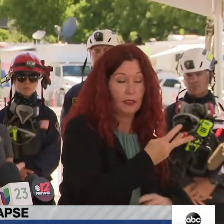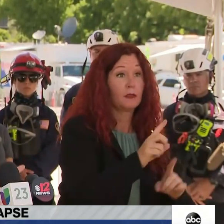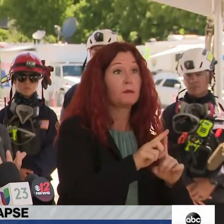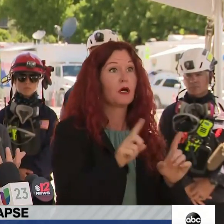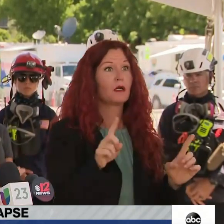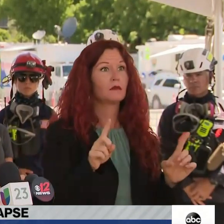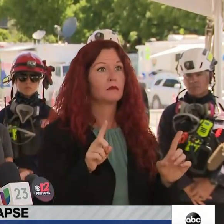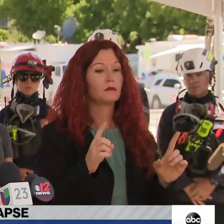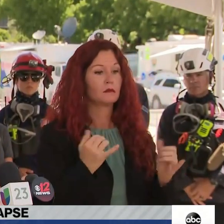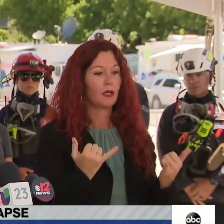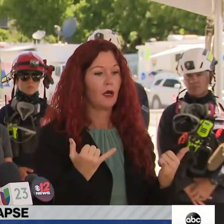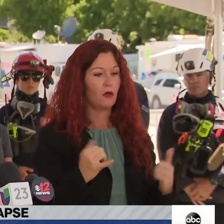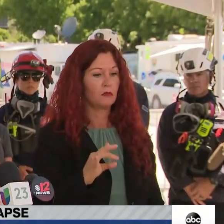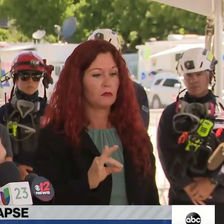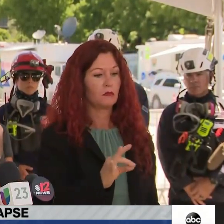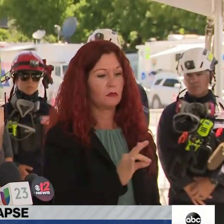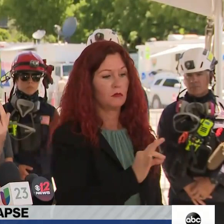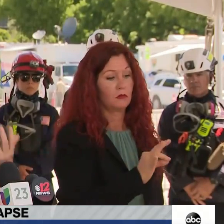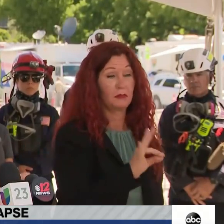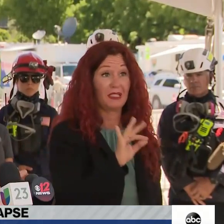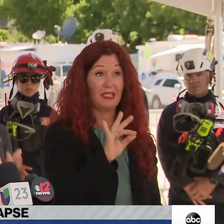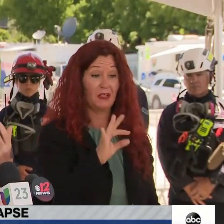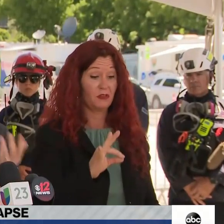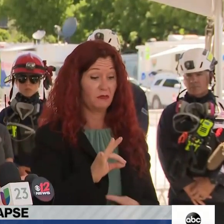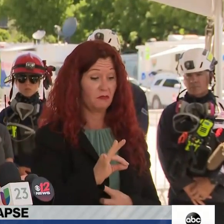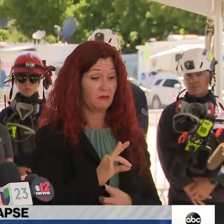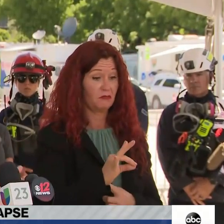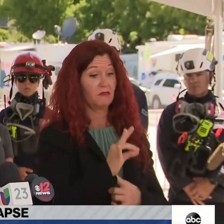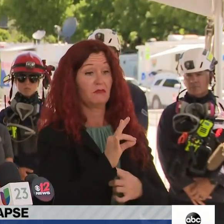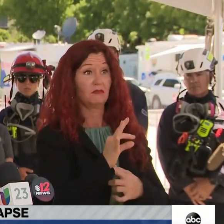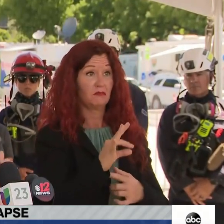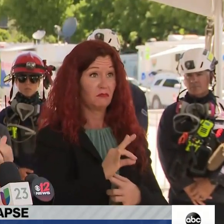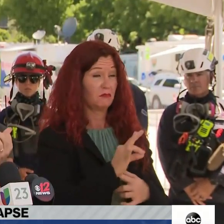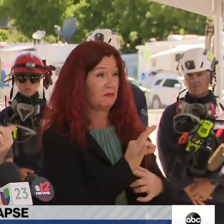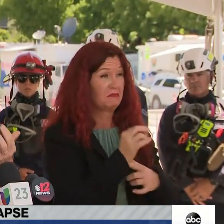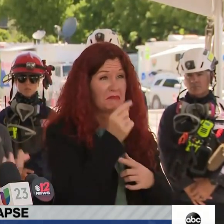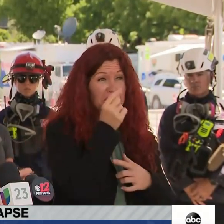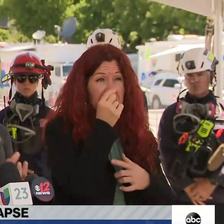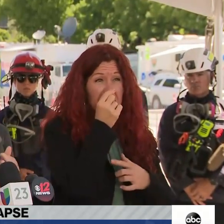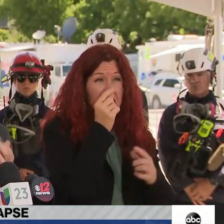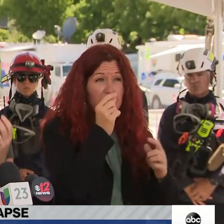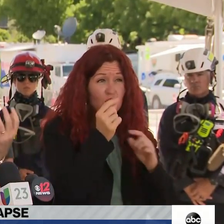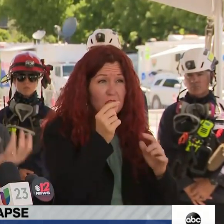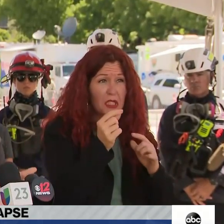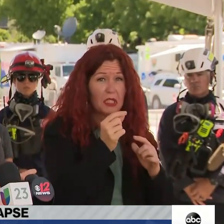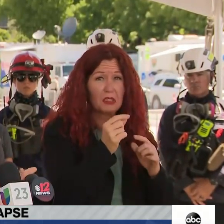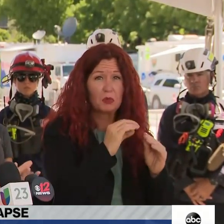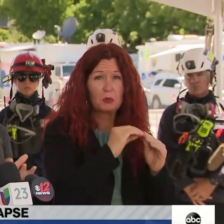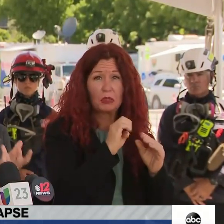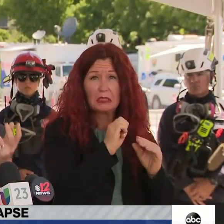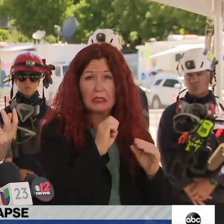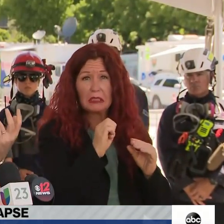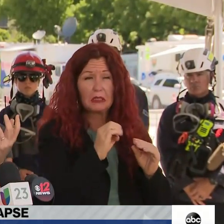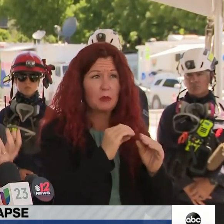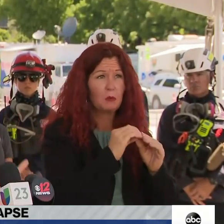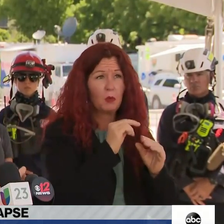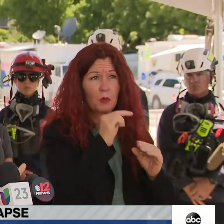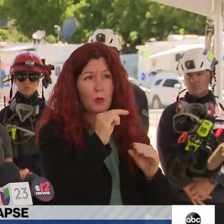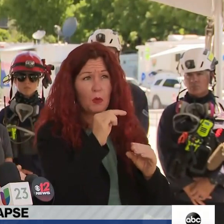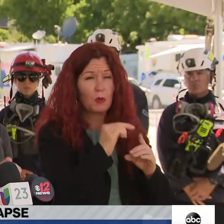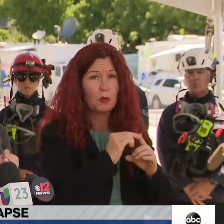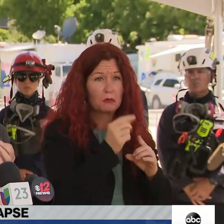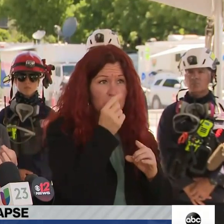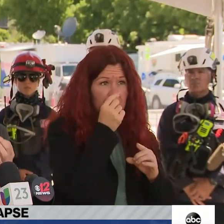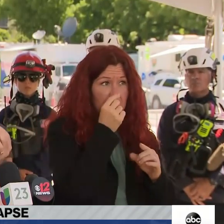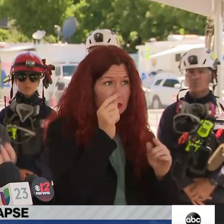the Miami, Fort Lauderdale area, heavy rains, gusty winds, tropical storm force winds are certainly a possibility,